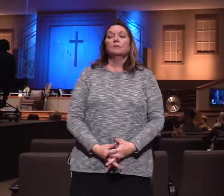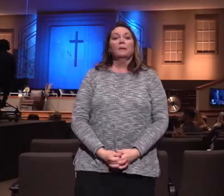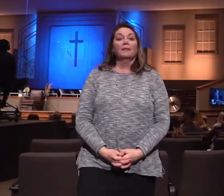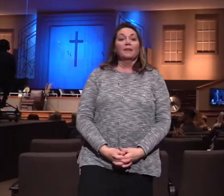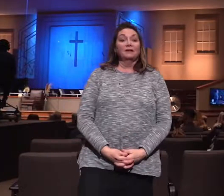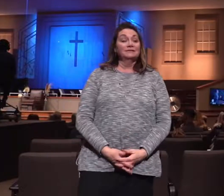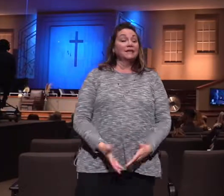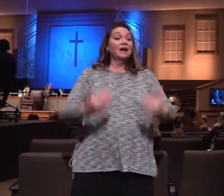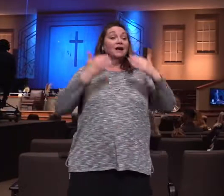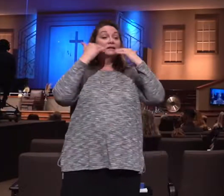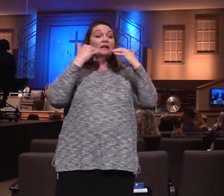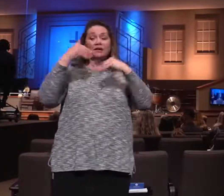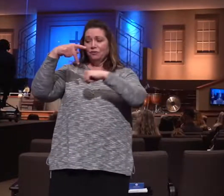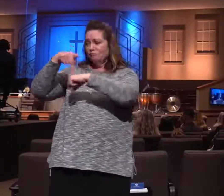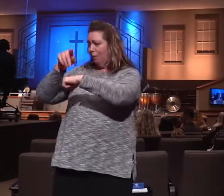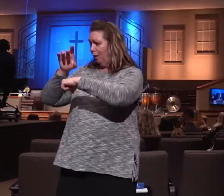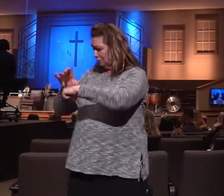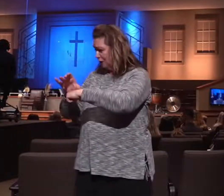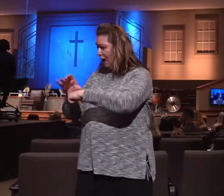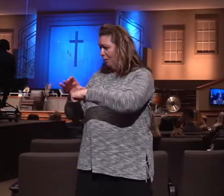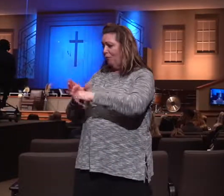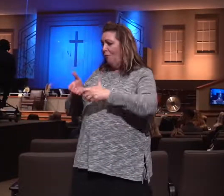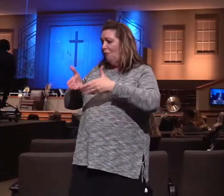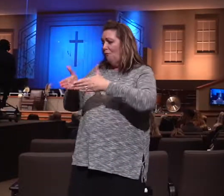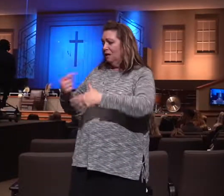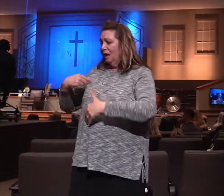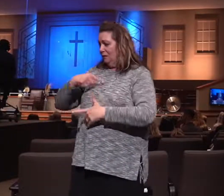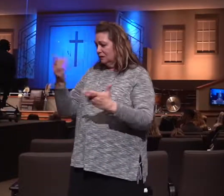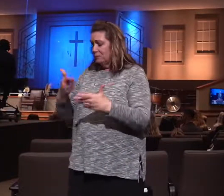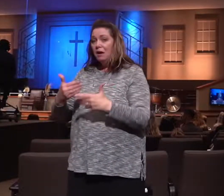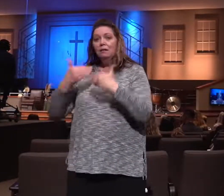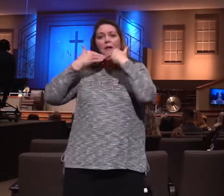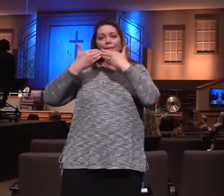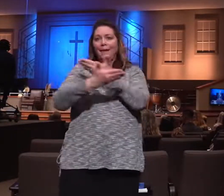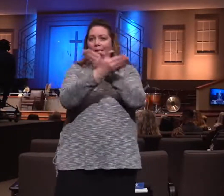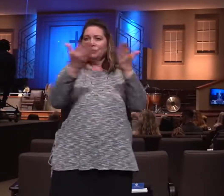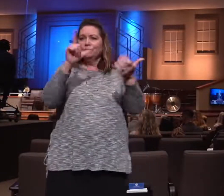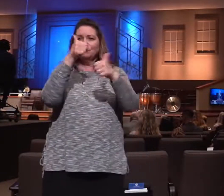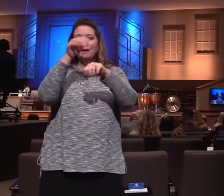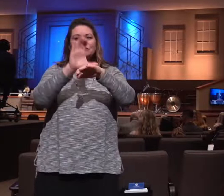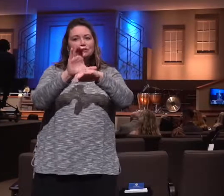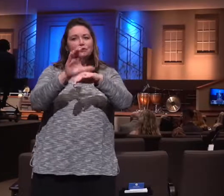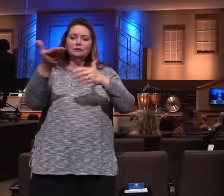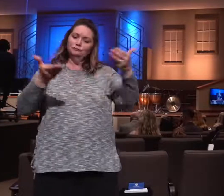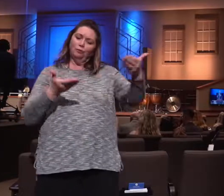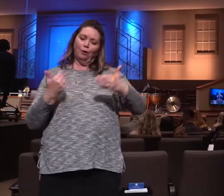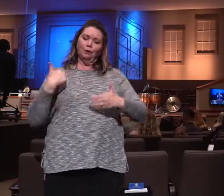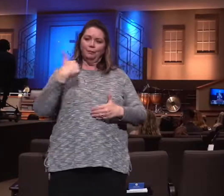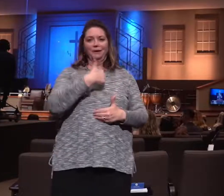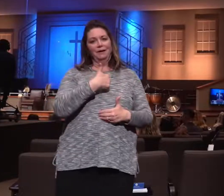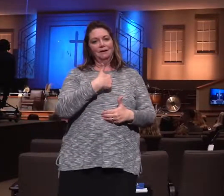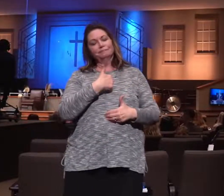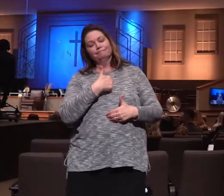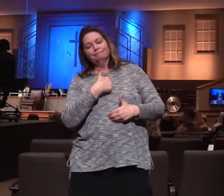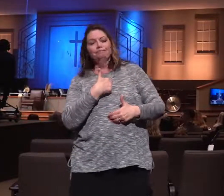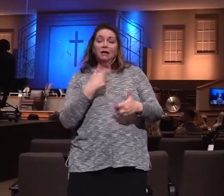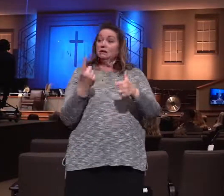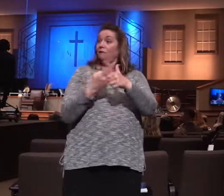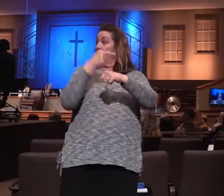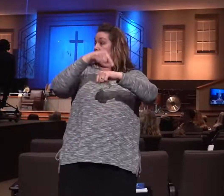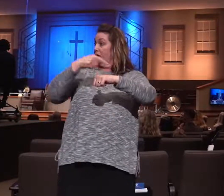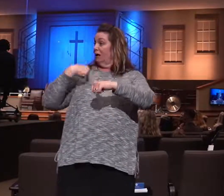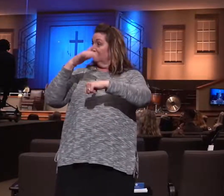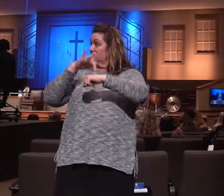Well, I just want to say thank you, Pastor Chapel, for having us, and thank you, Lancaster Baptist Church, for your hospitality and greeting us. This is our first time